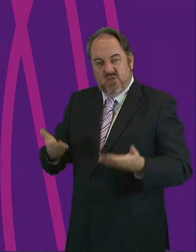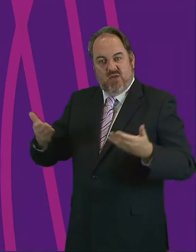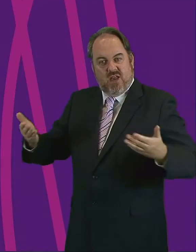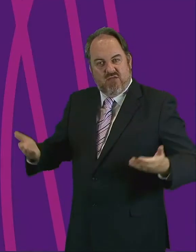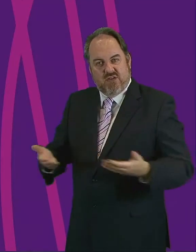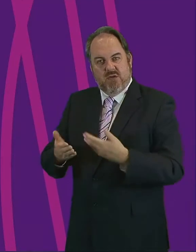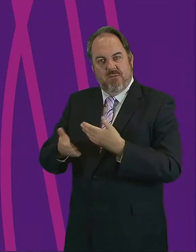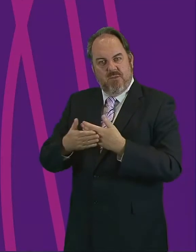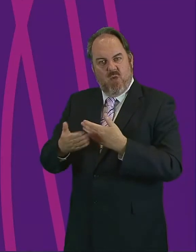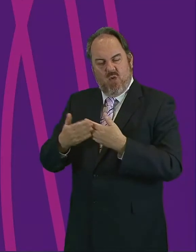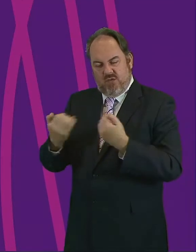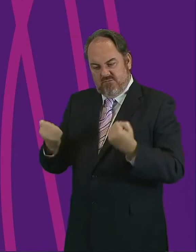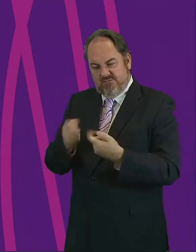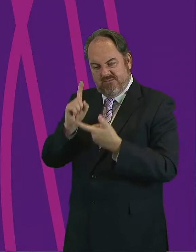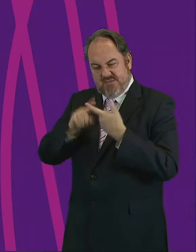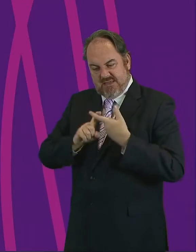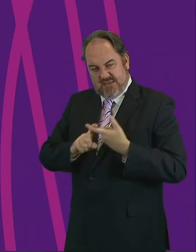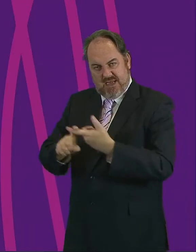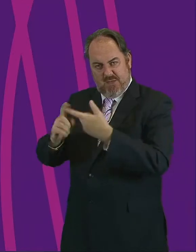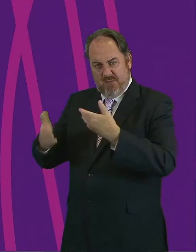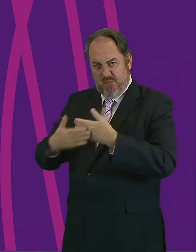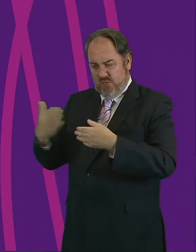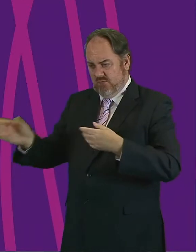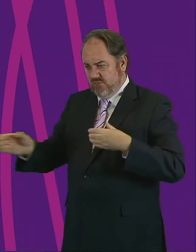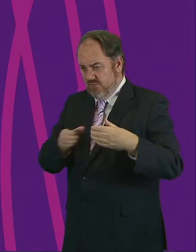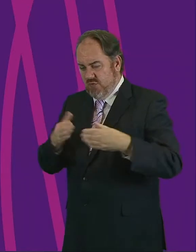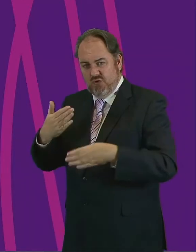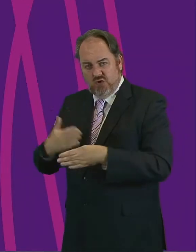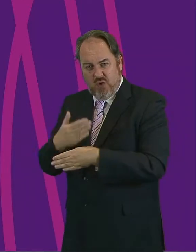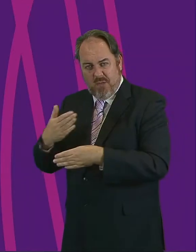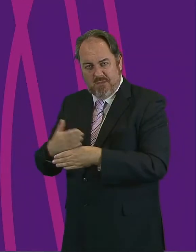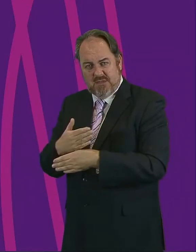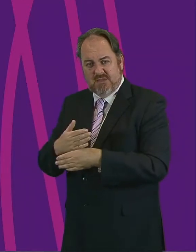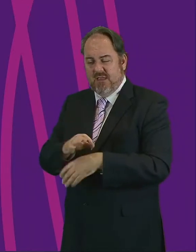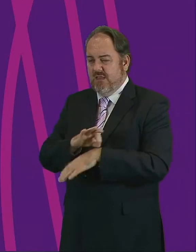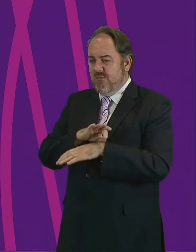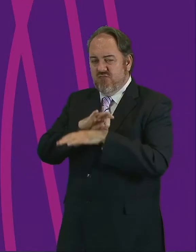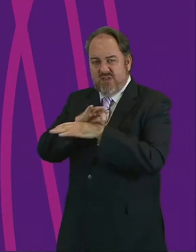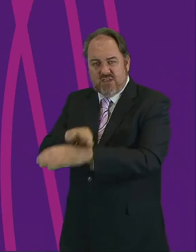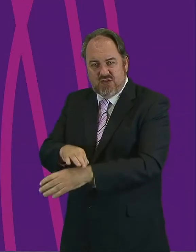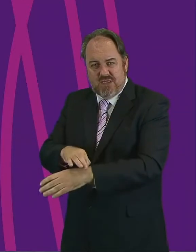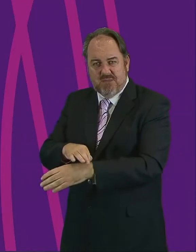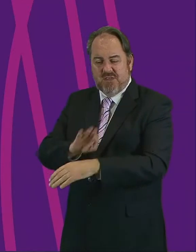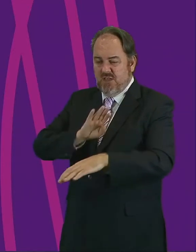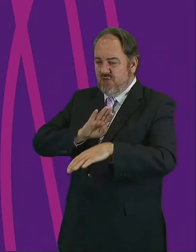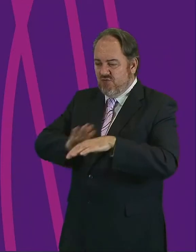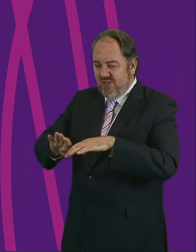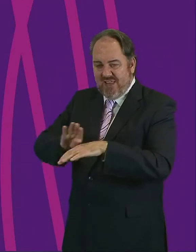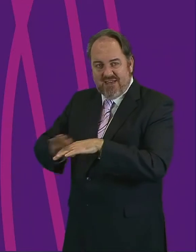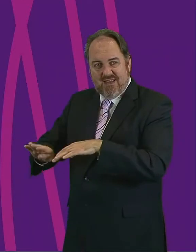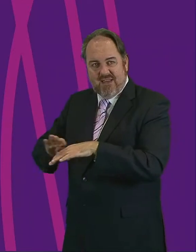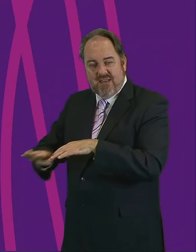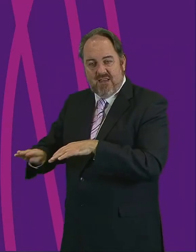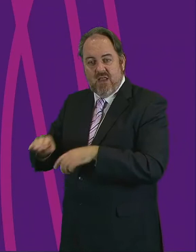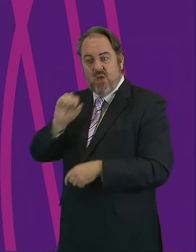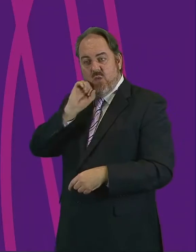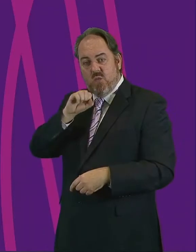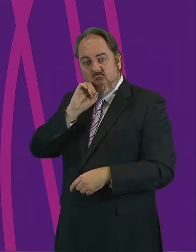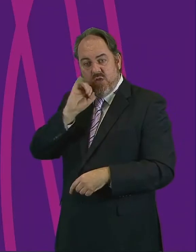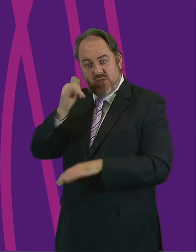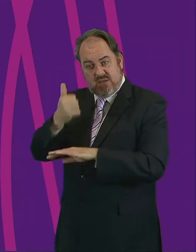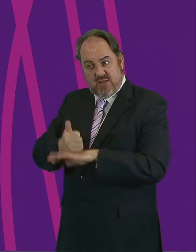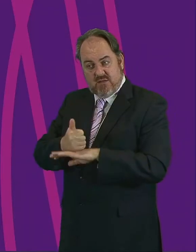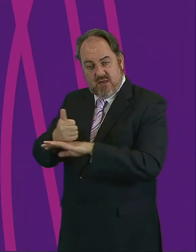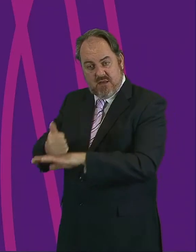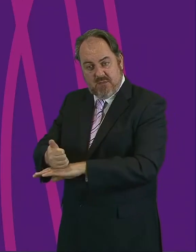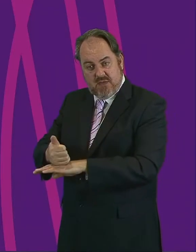real-term, sustainable jobs, training opportunities and apprenticeships? And will she agree to look at bringing forward such a programme and look